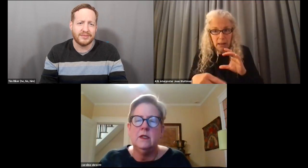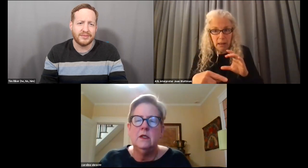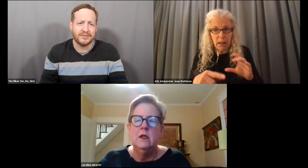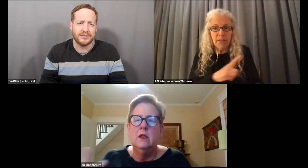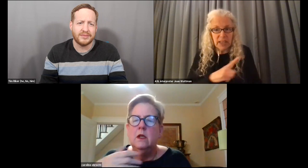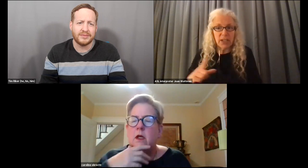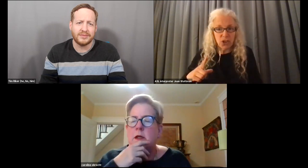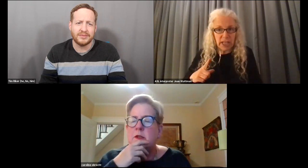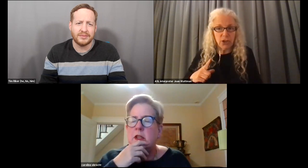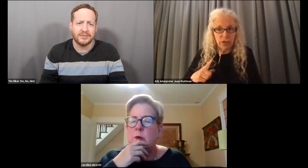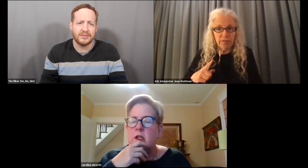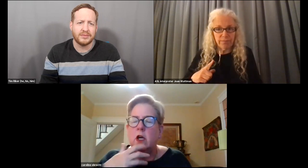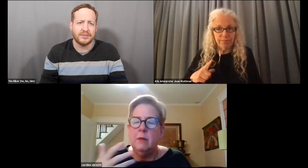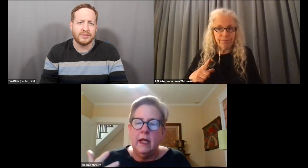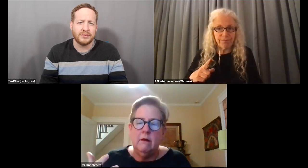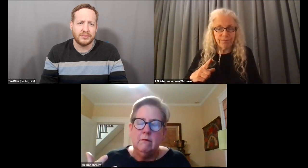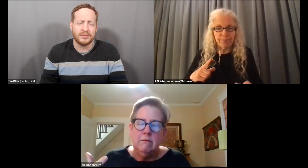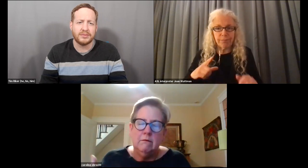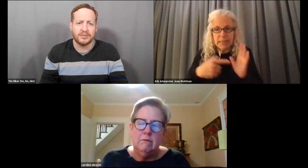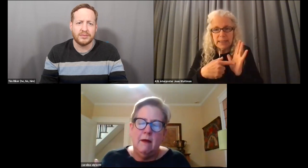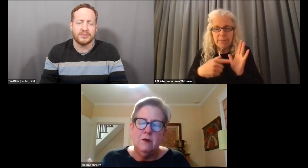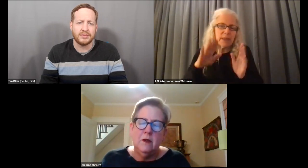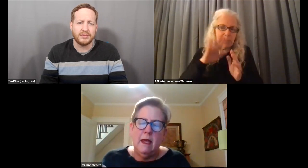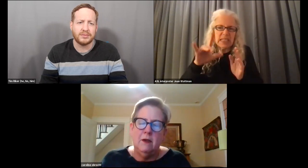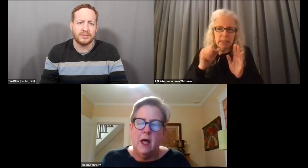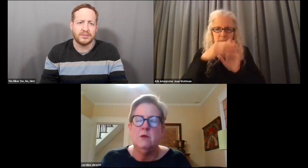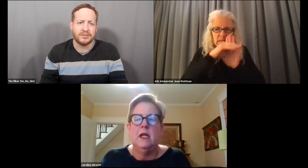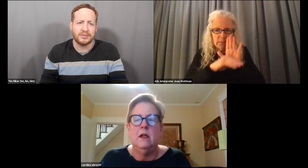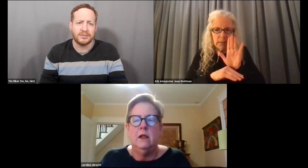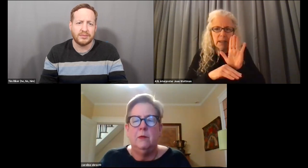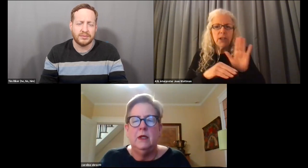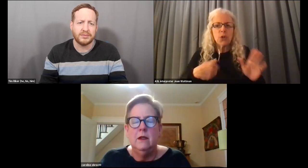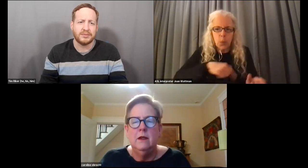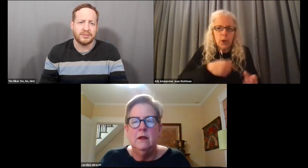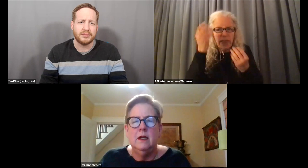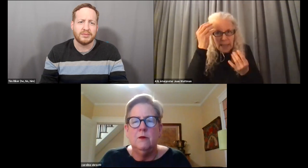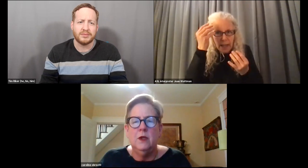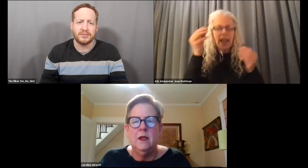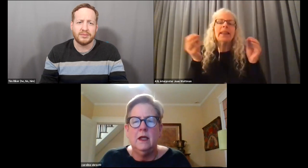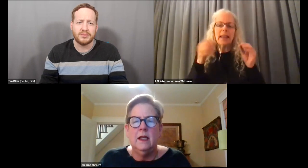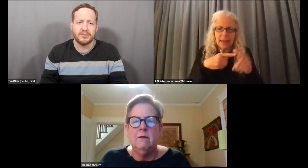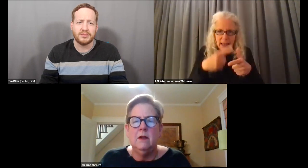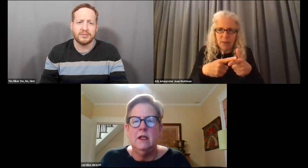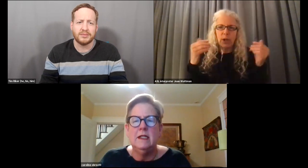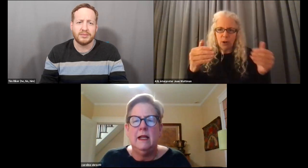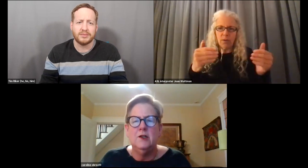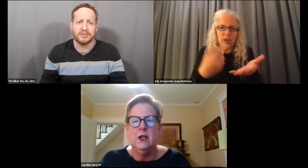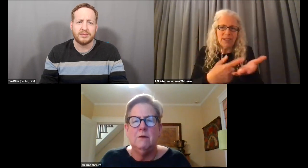us, so that we can talk about it after having contemplated it a little bit. I don't really think I can have an intelligent